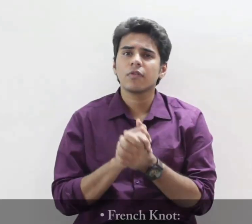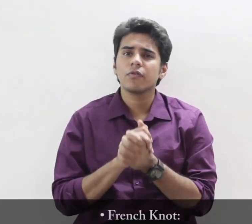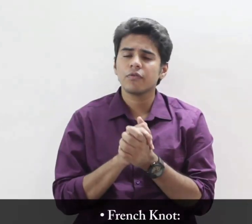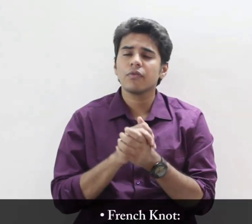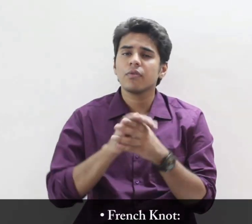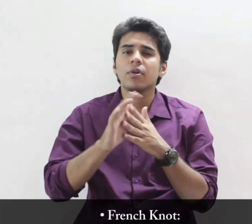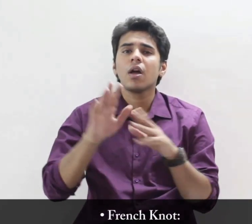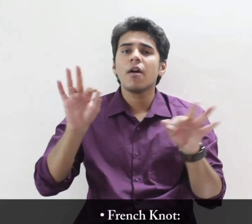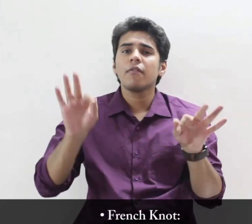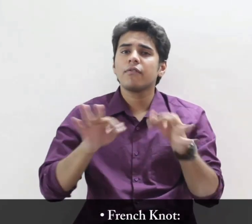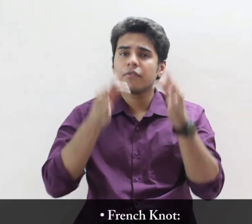French knot.